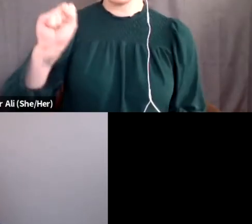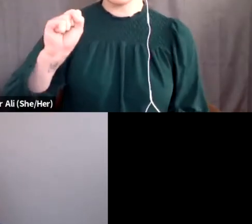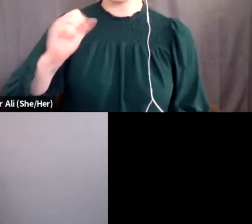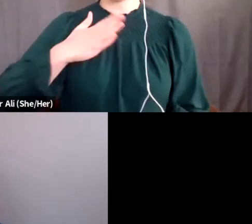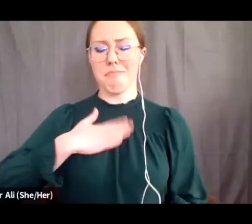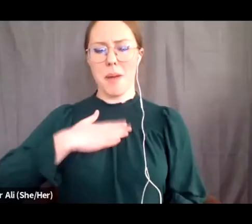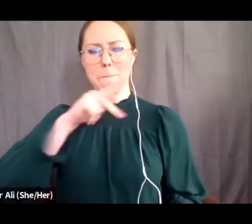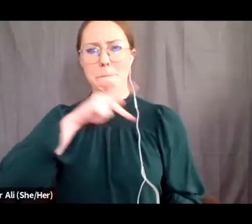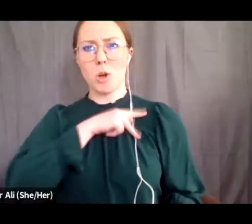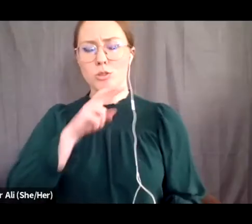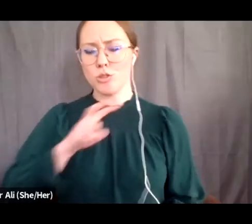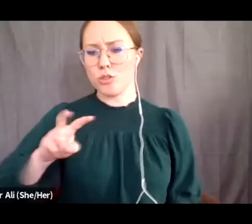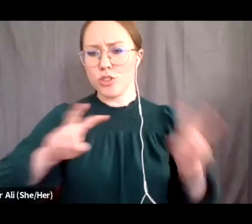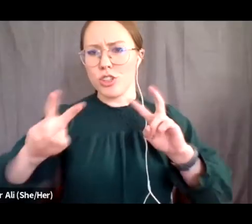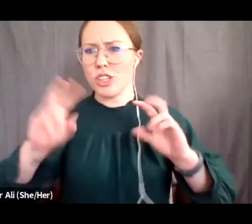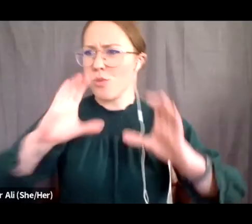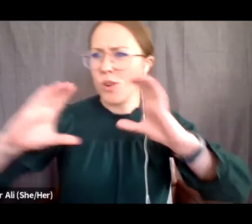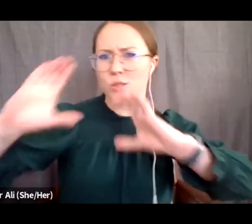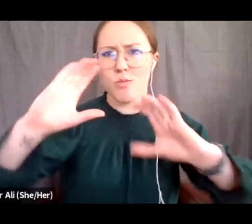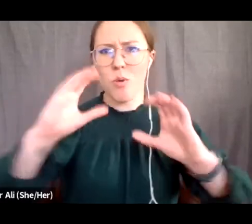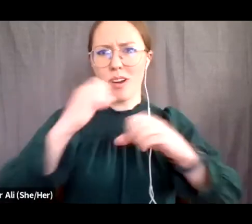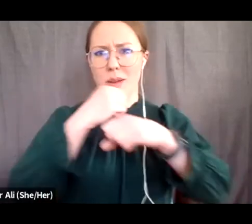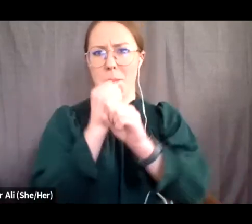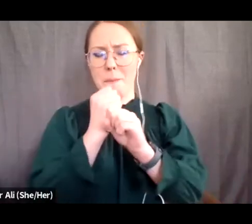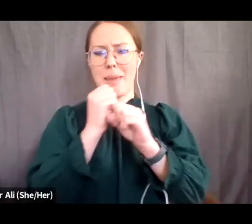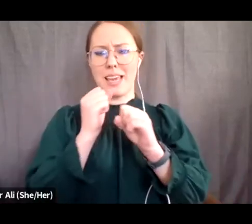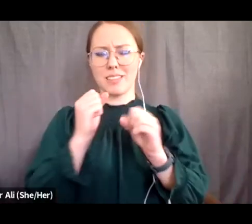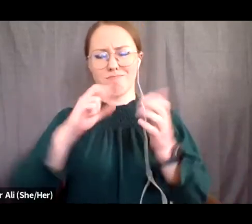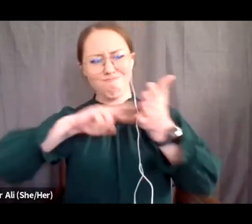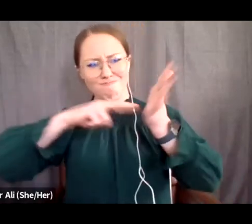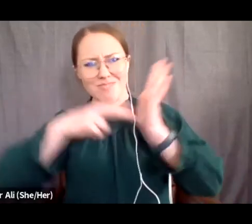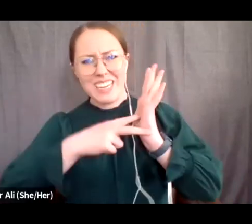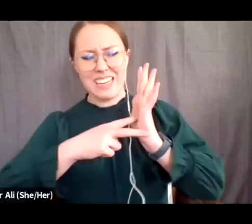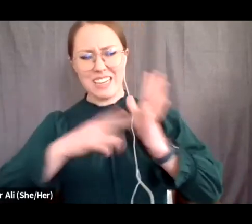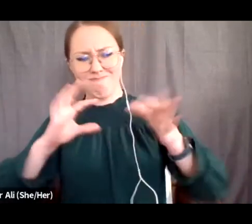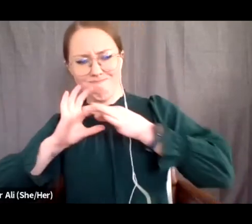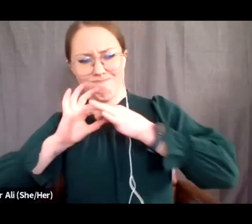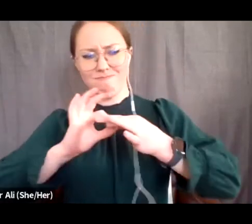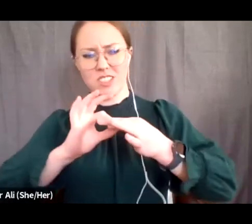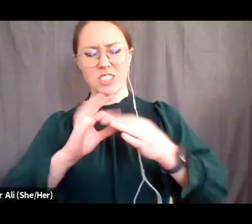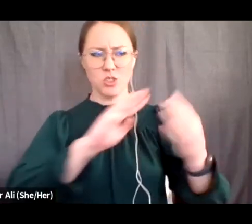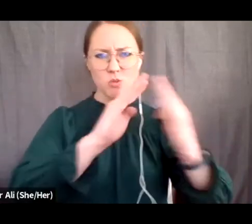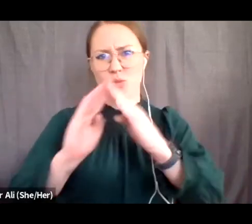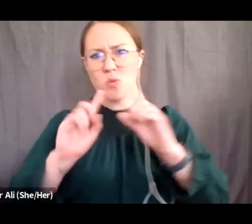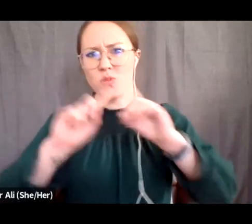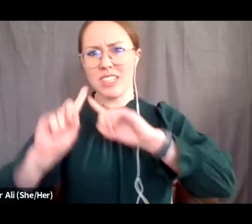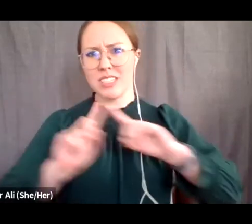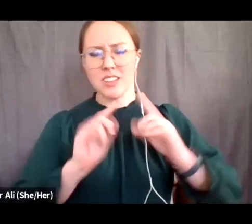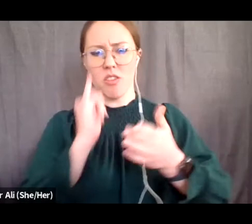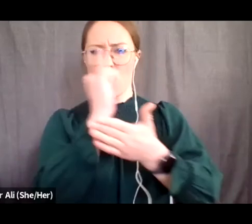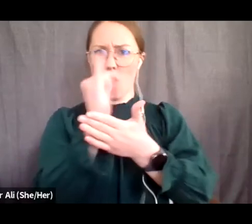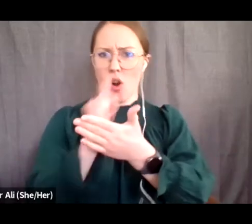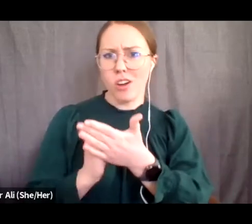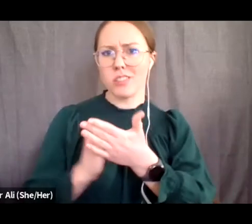and create meaning around the complex intersections between communities, the arts, and the challenges of